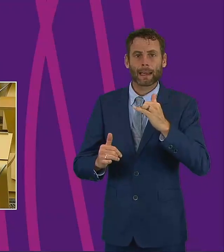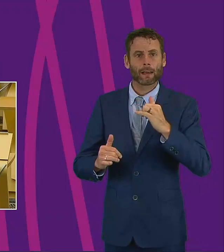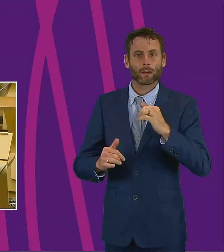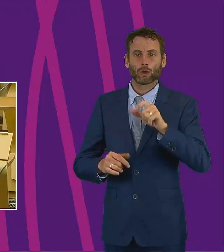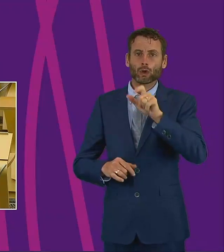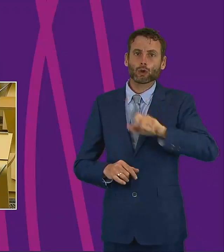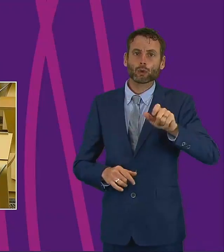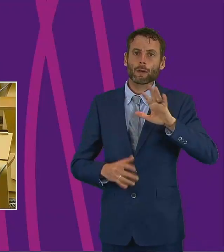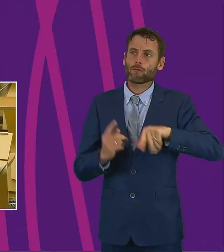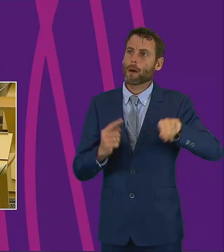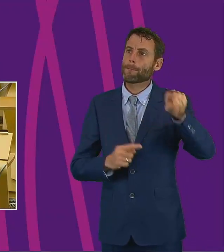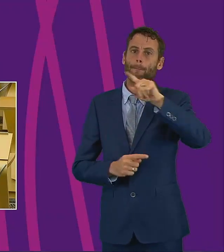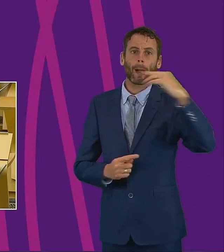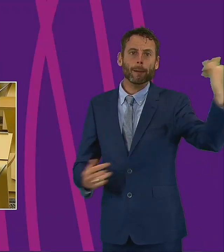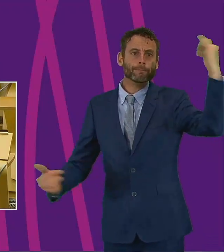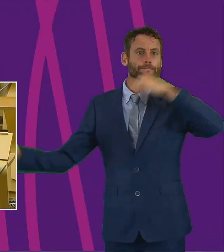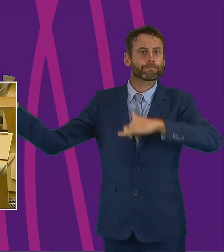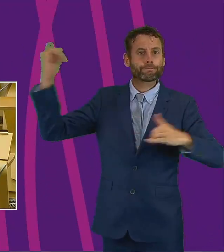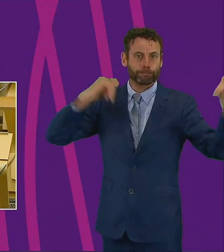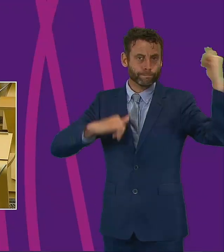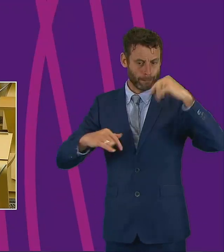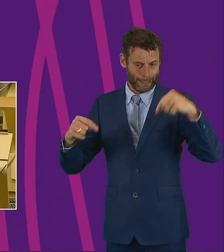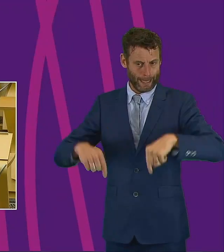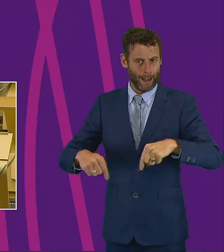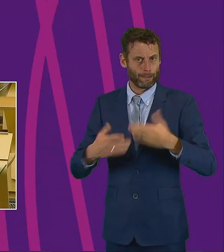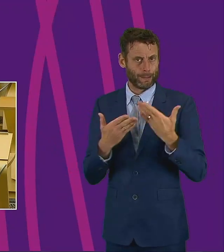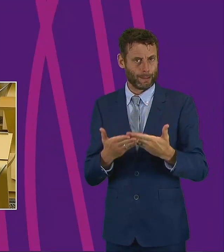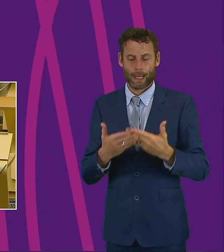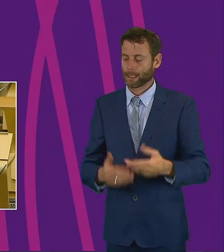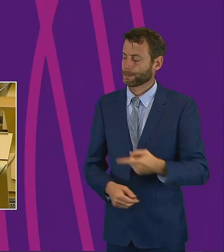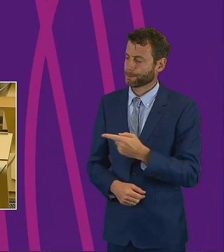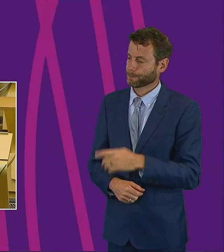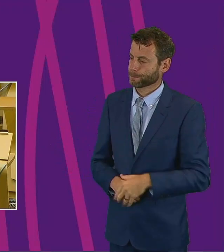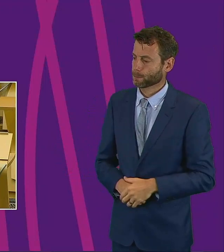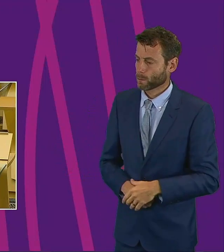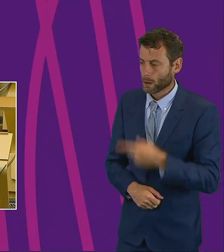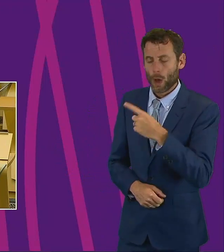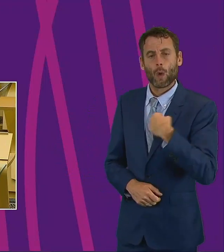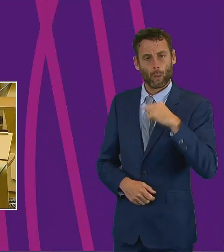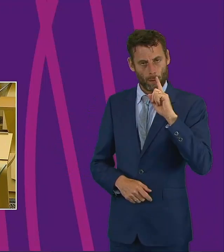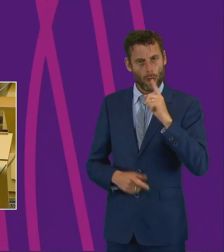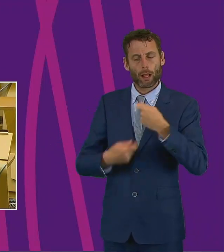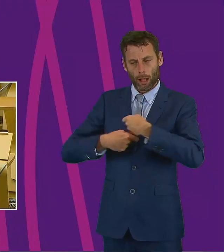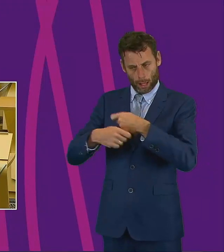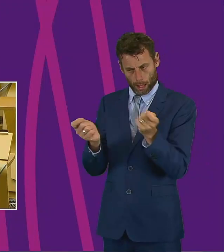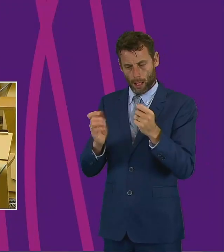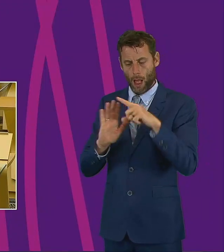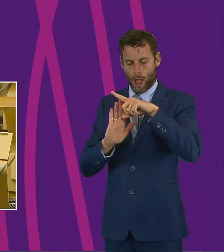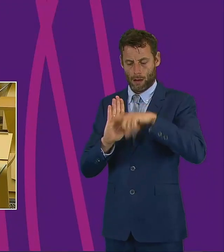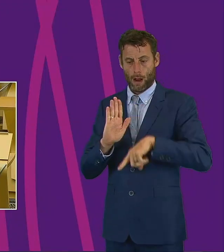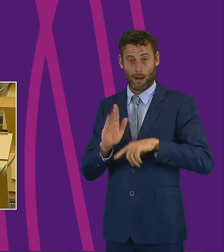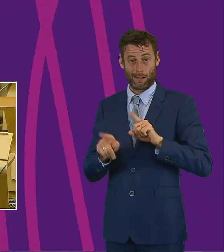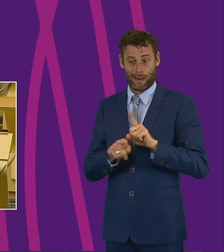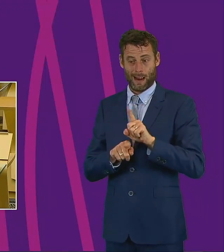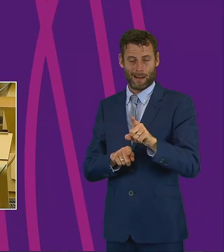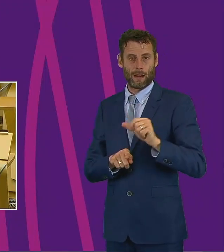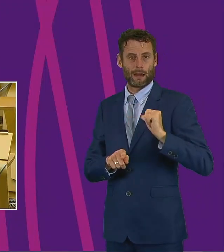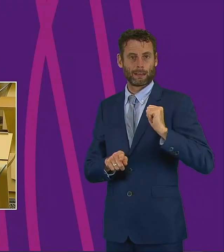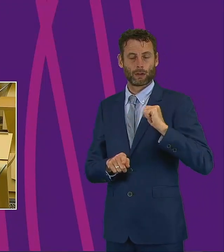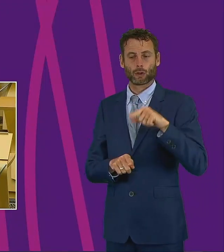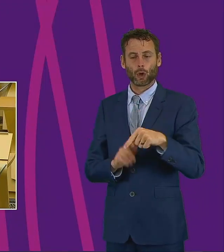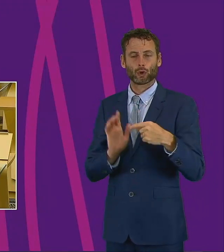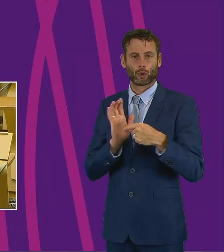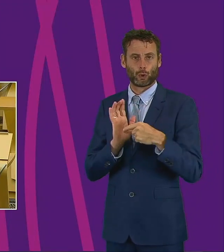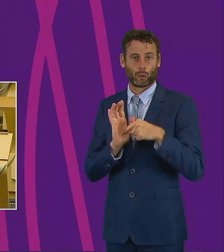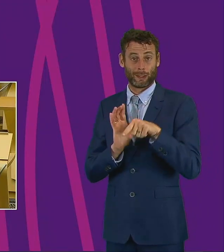revised guidance for colleges, universities and student accommodation reflecting the most up-to-date scientific advice by next Tuesday, the 1st of September. We are